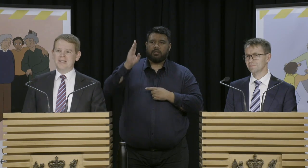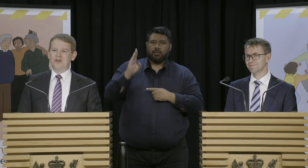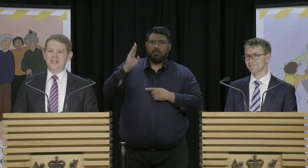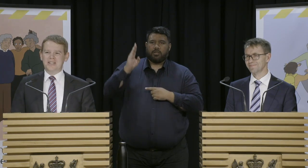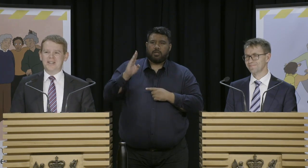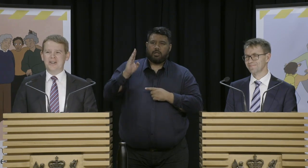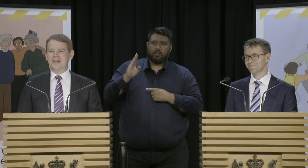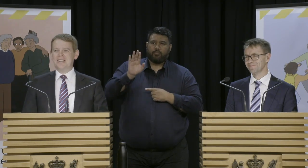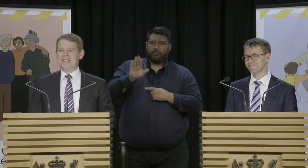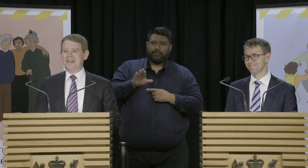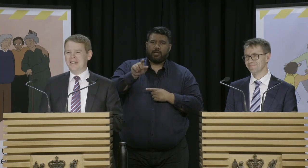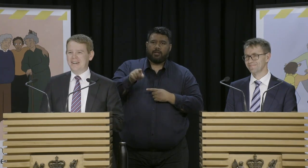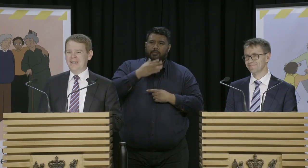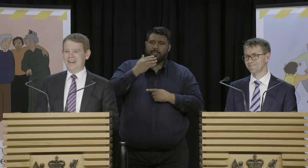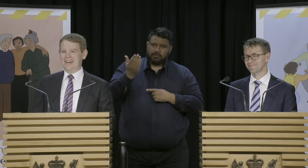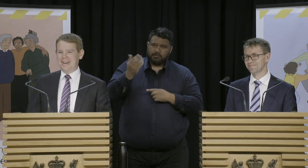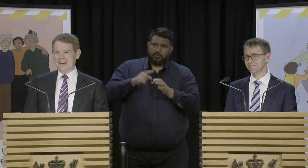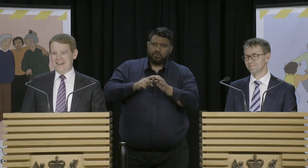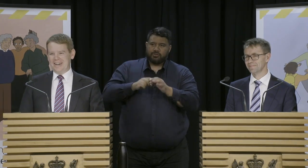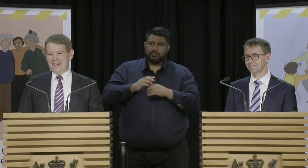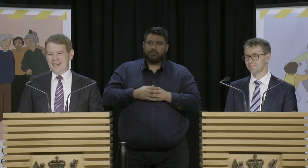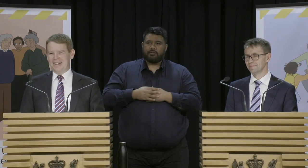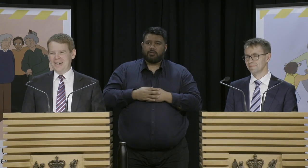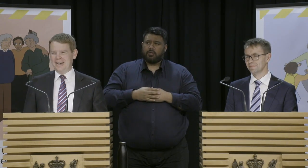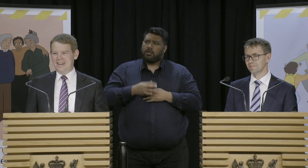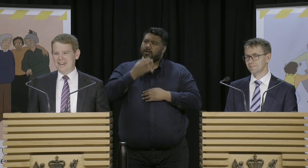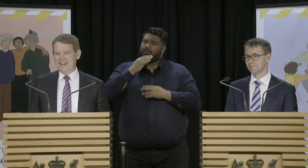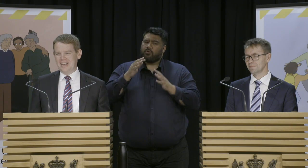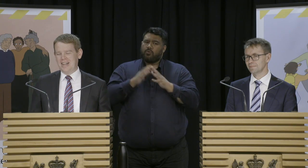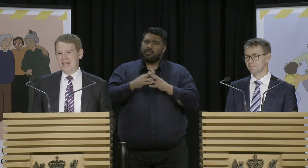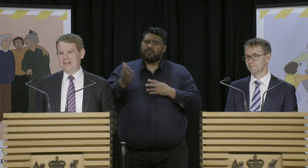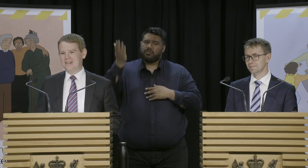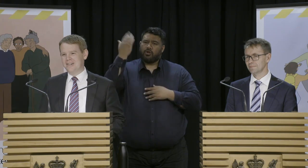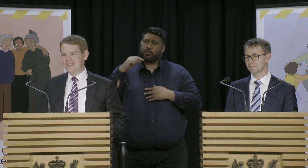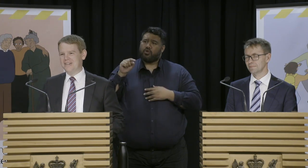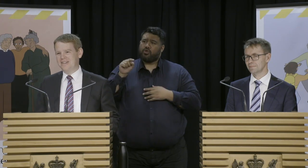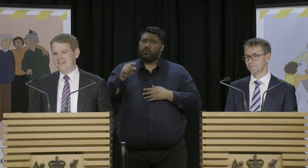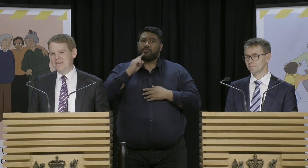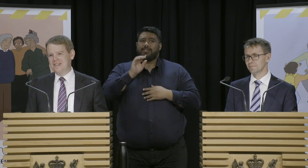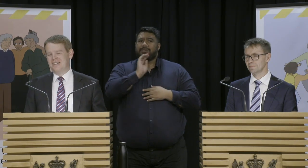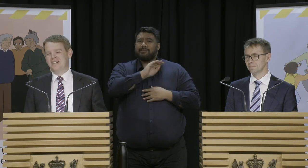is decreasing. So, do you have any update? A few weeks ago, you put out a call for the